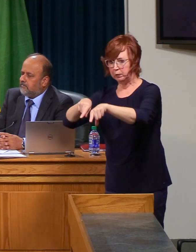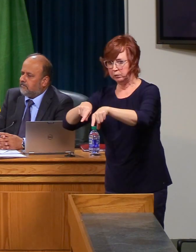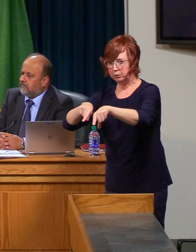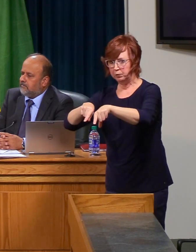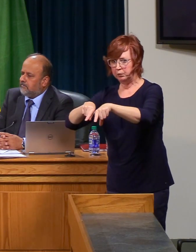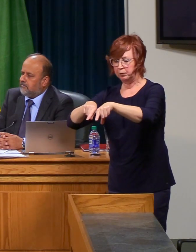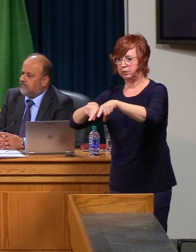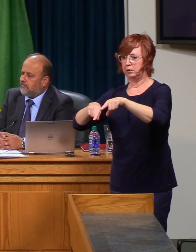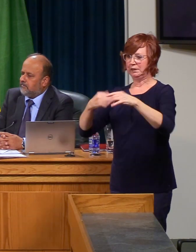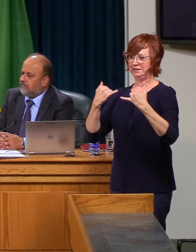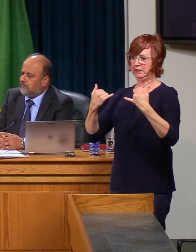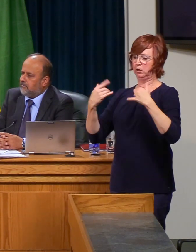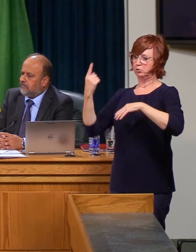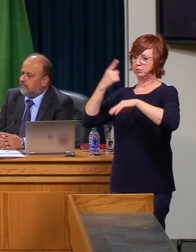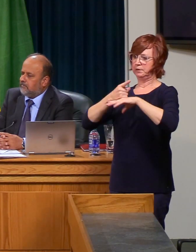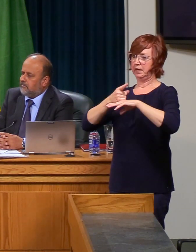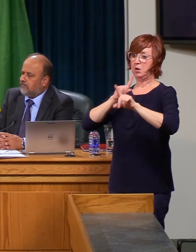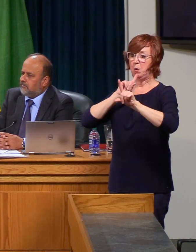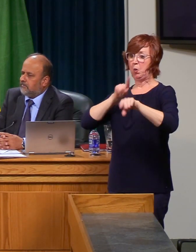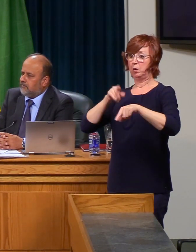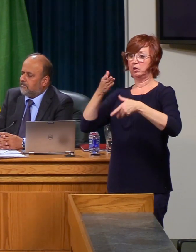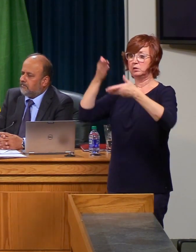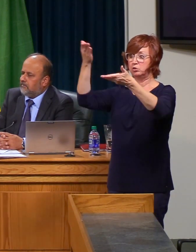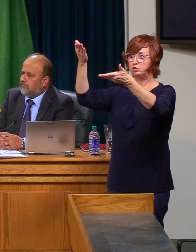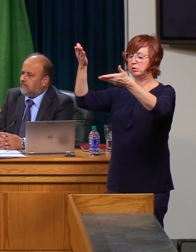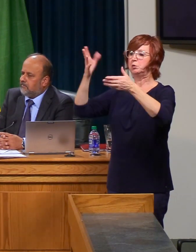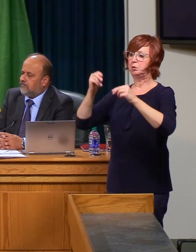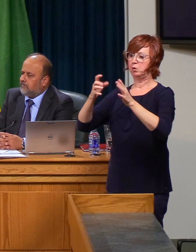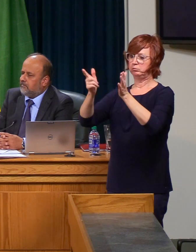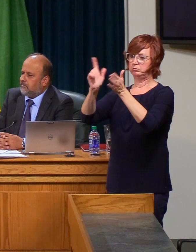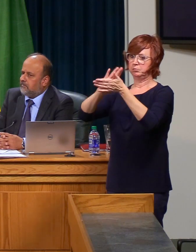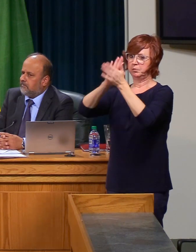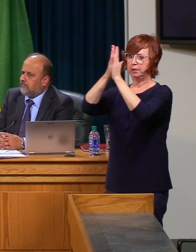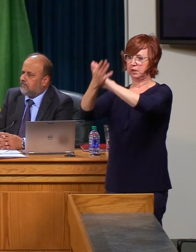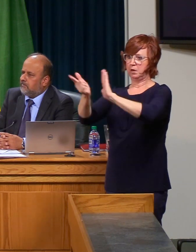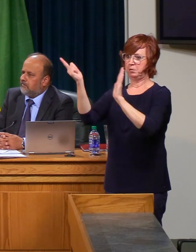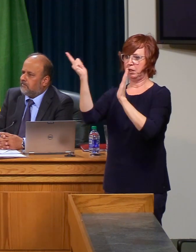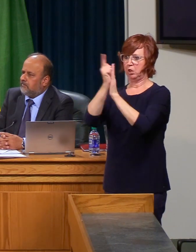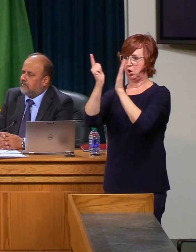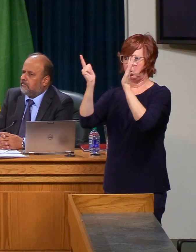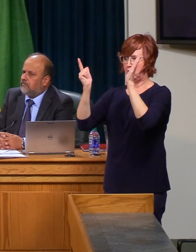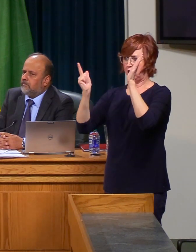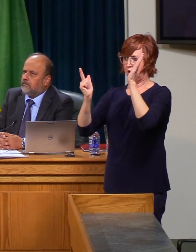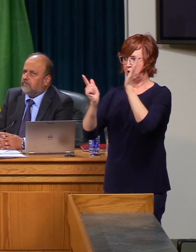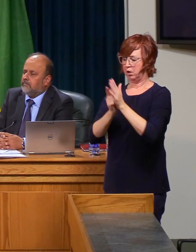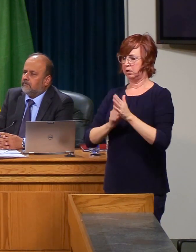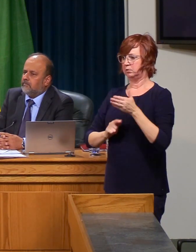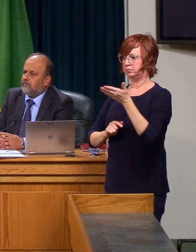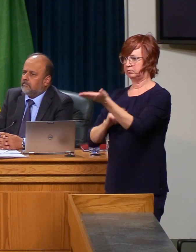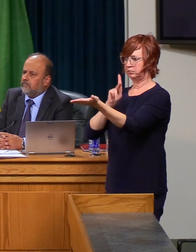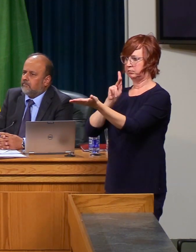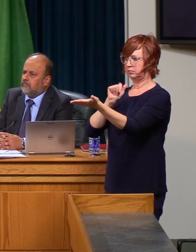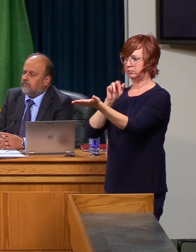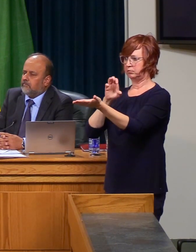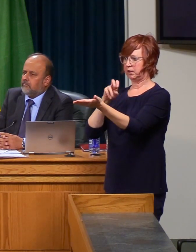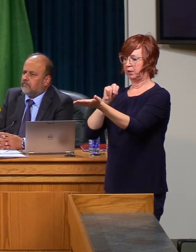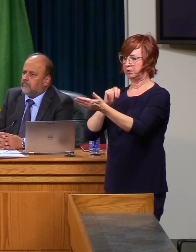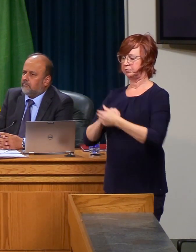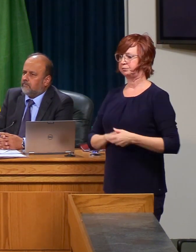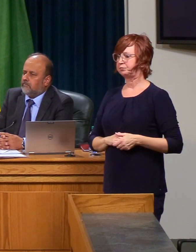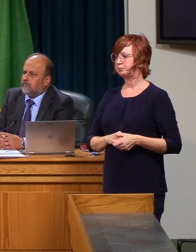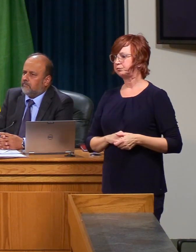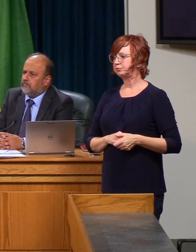elevated to the level of provincial law under the Emergency Measures Act. Karen? So just on that point then,